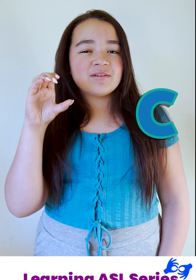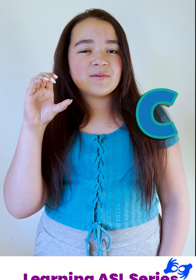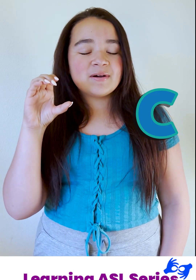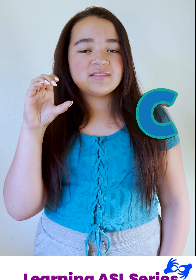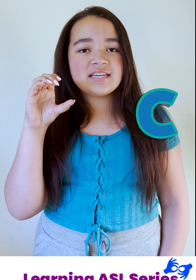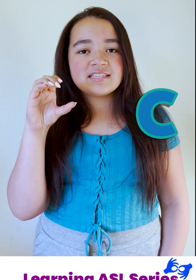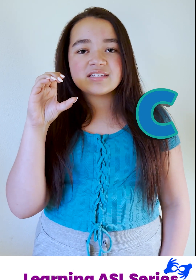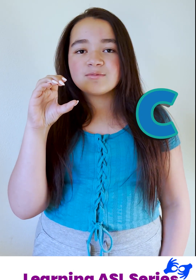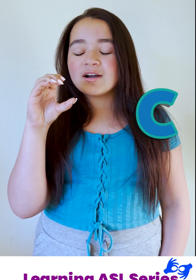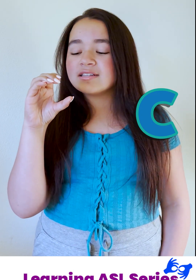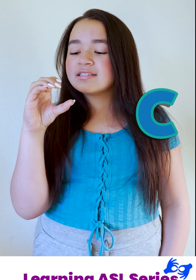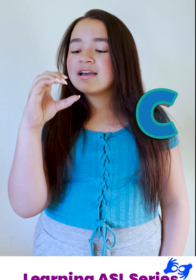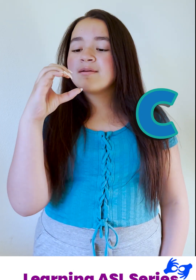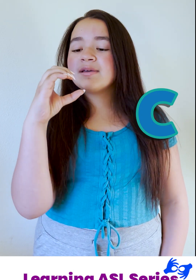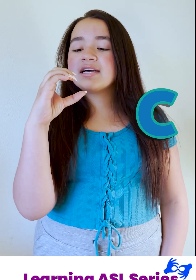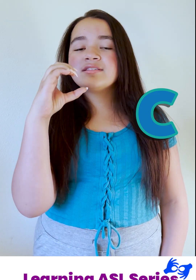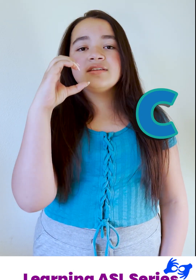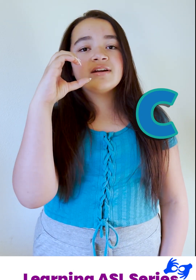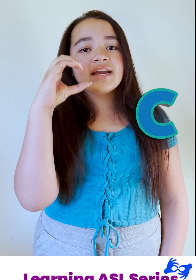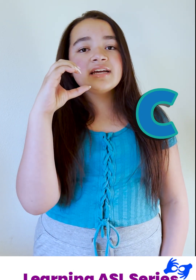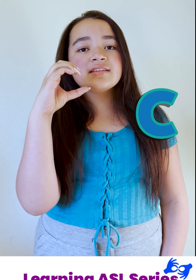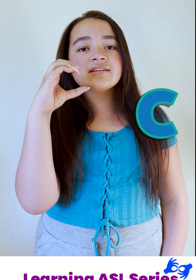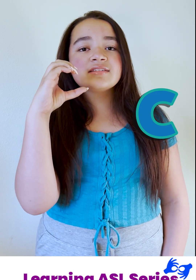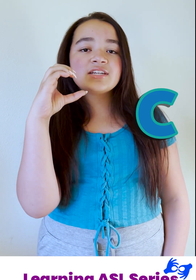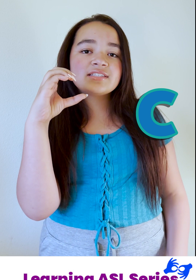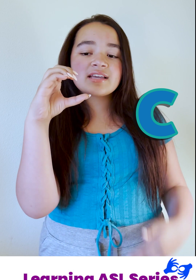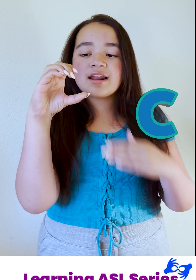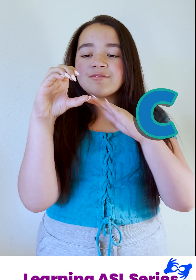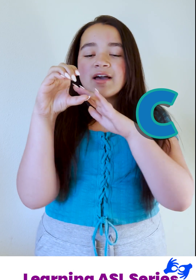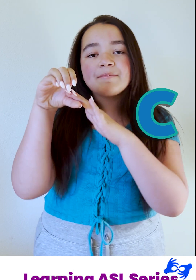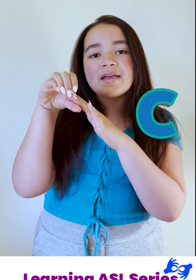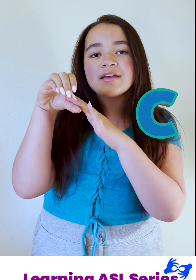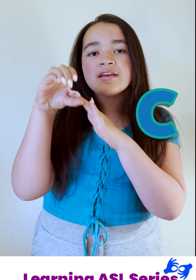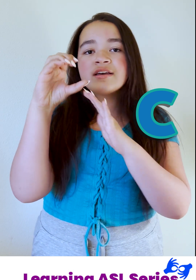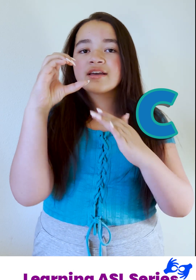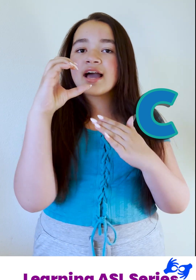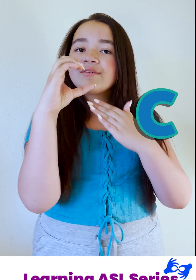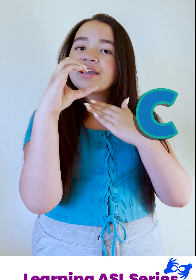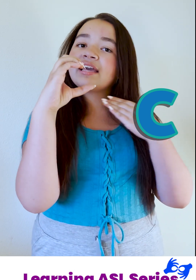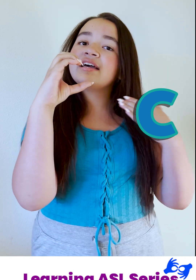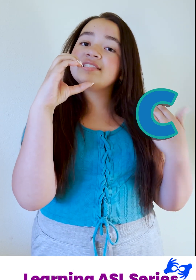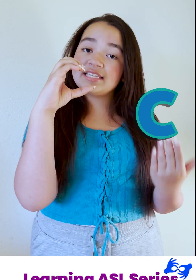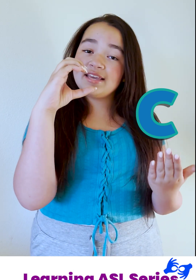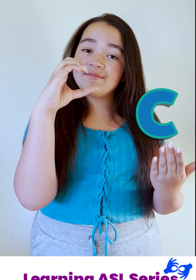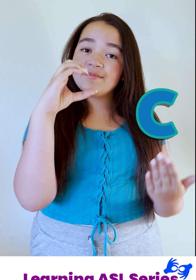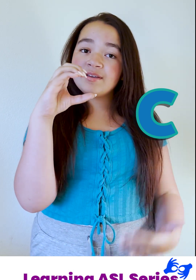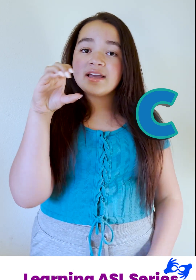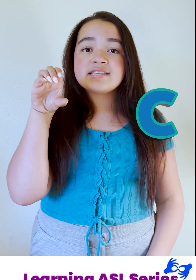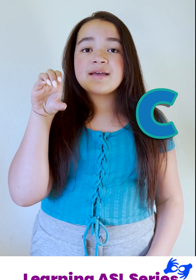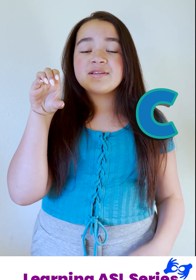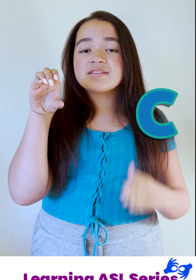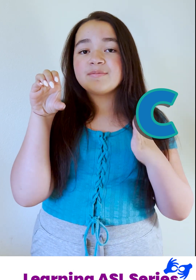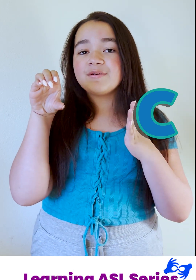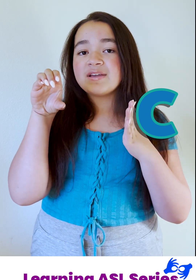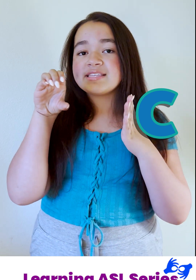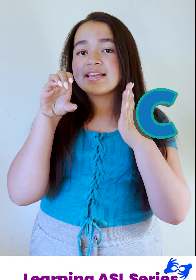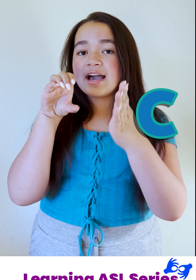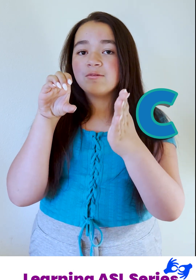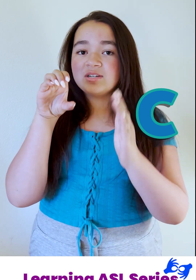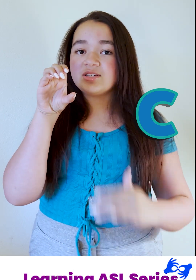most easiest ones because your hands are just kind of cupping, kind of like a C, except it's going to be facing outwards towards